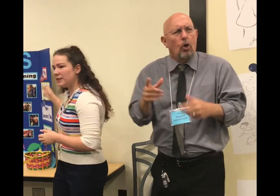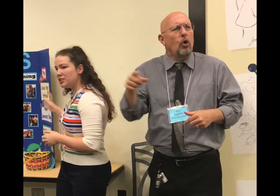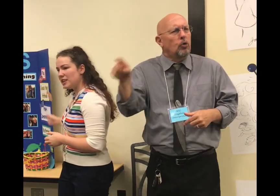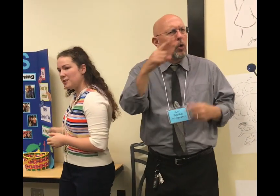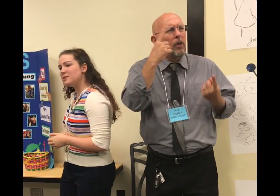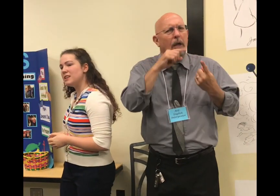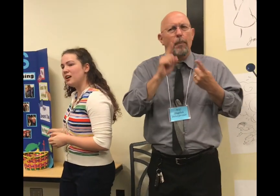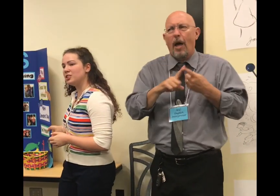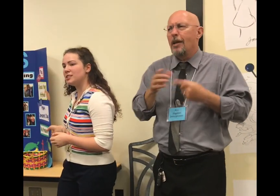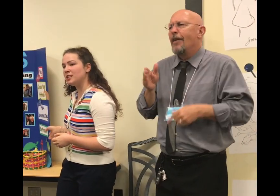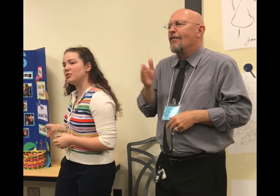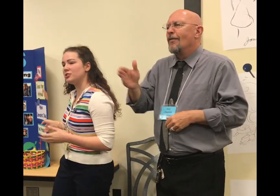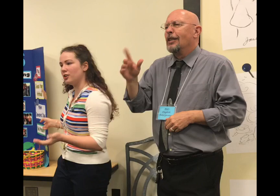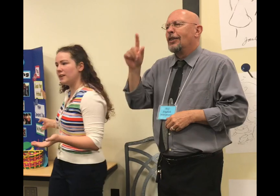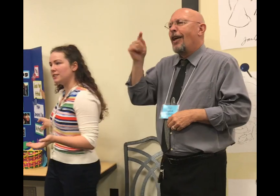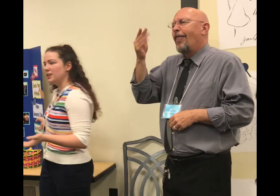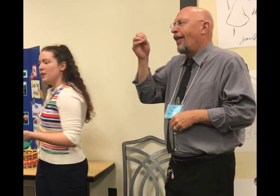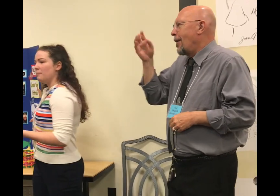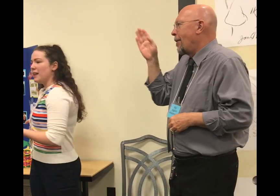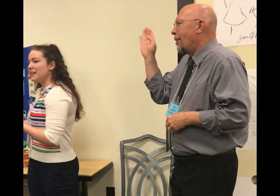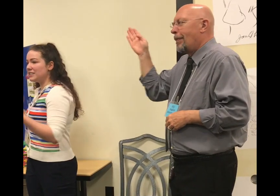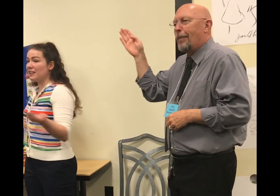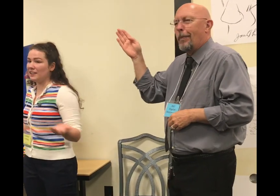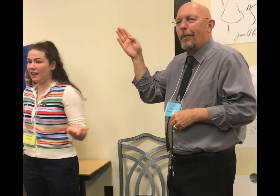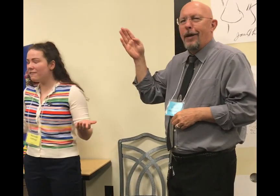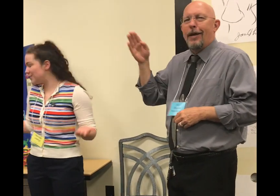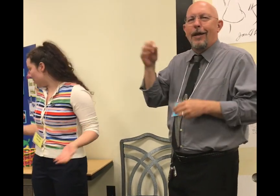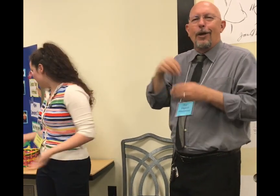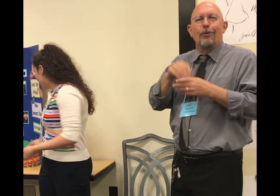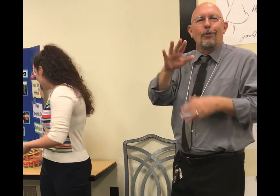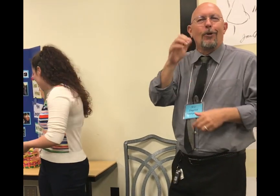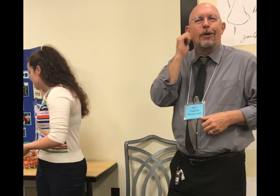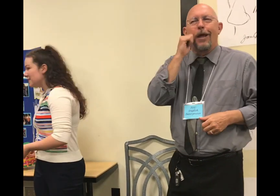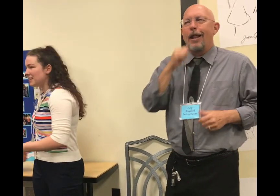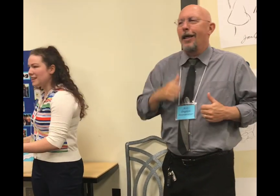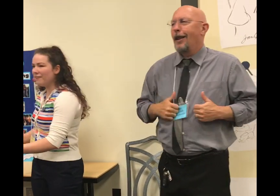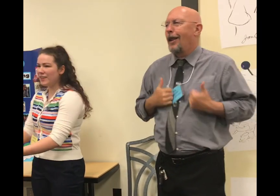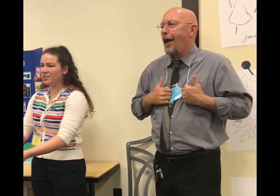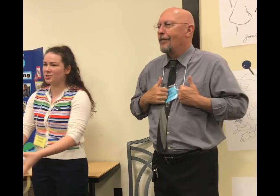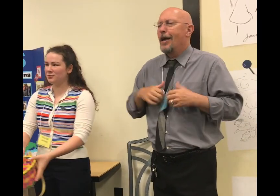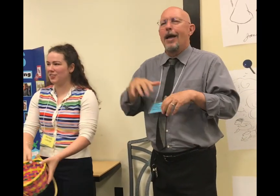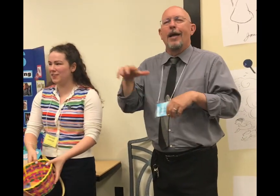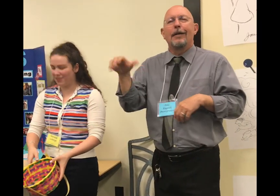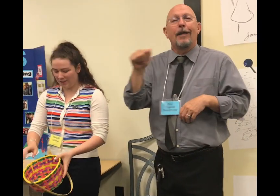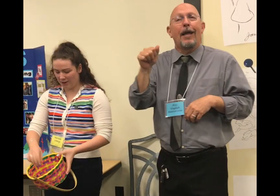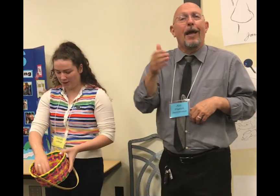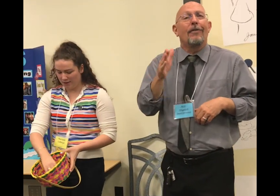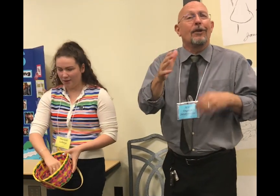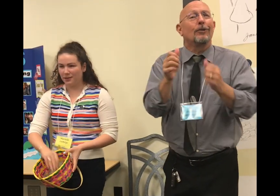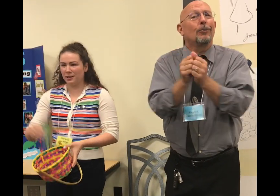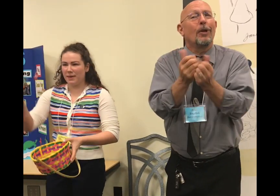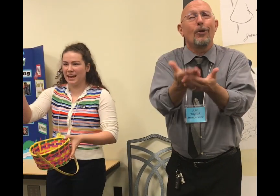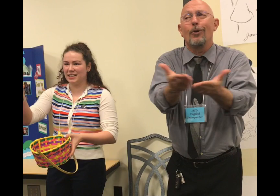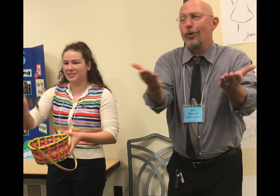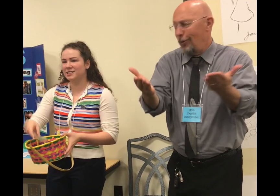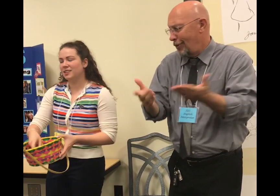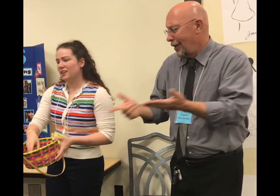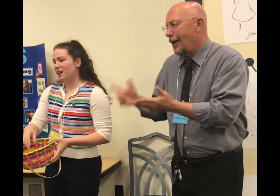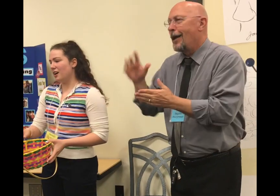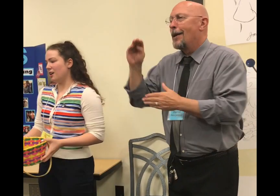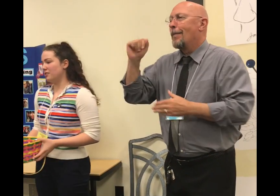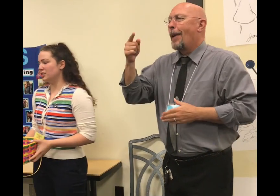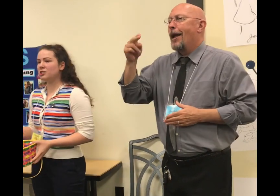think of these fish themes not just in your service, but in daily life. So we encourage you to take a fish with you. They're little